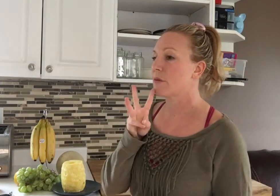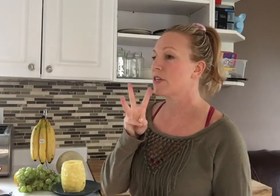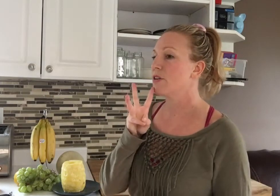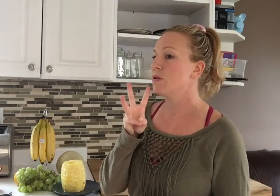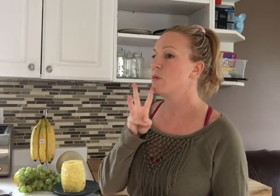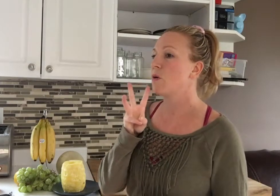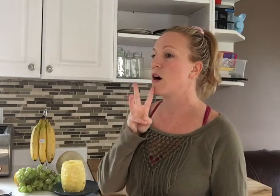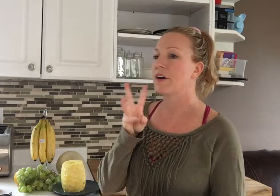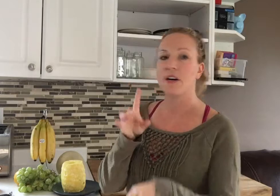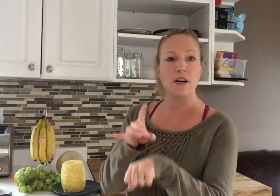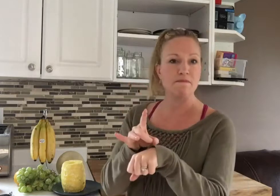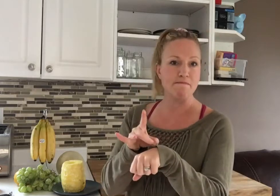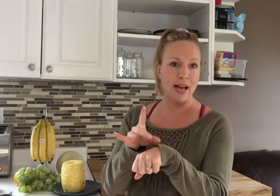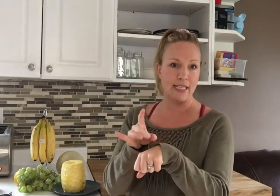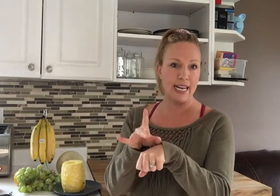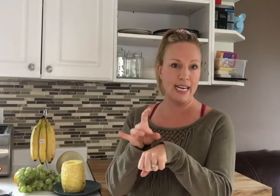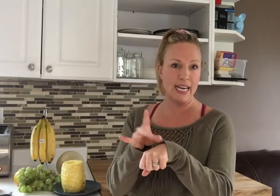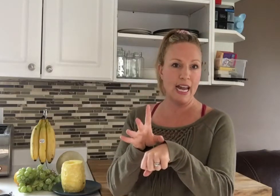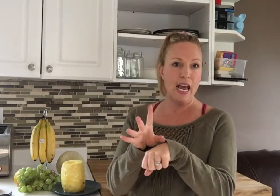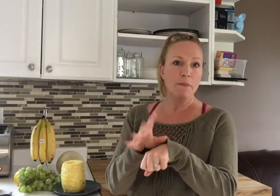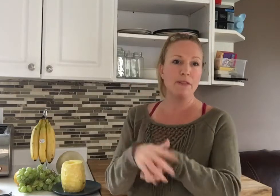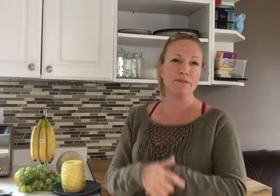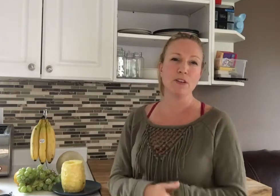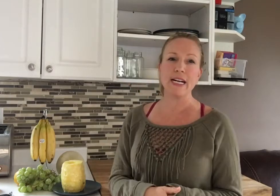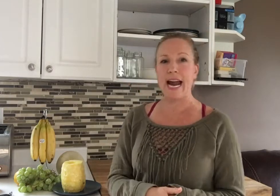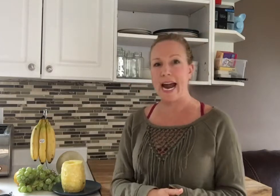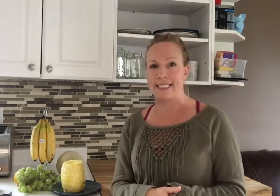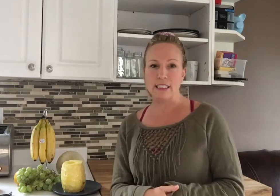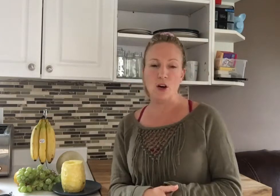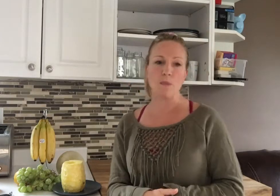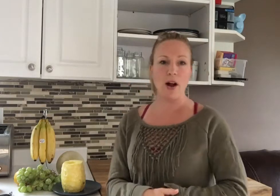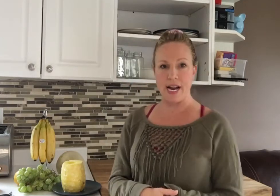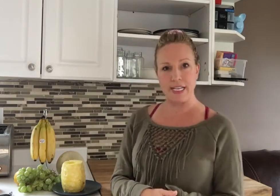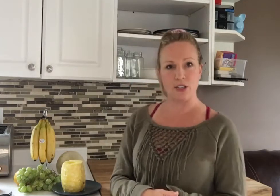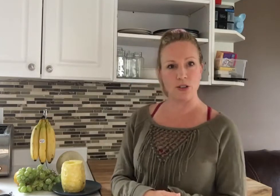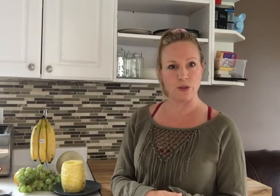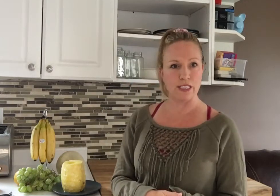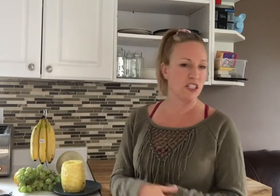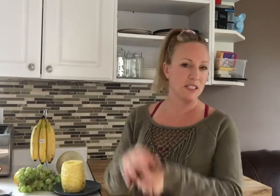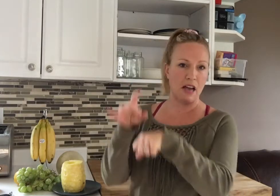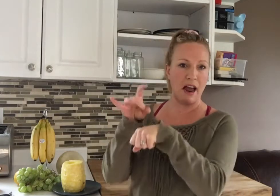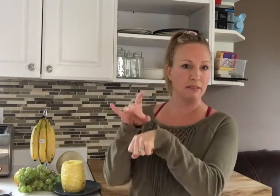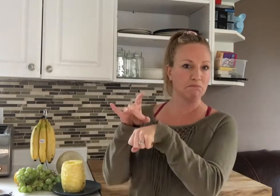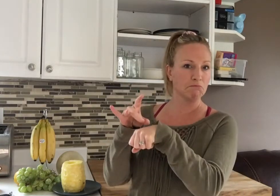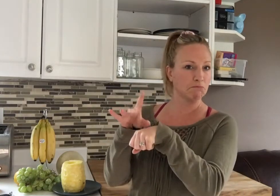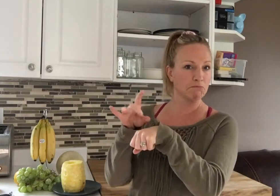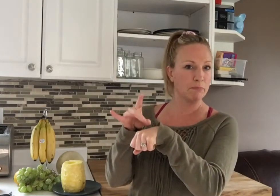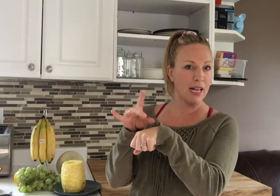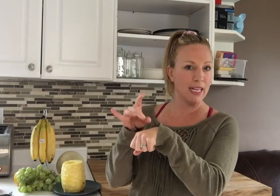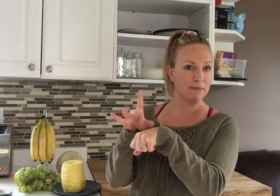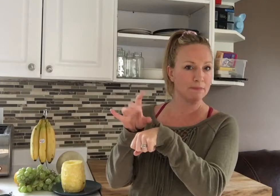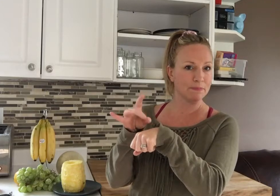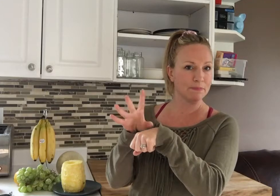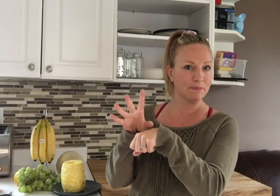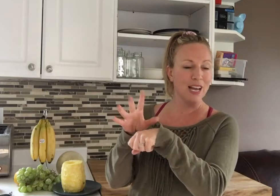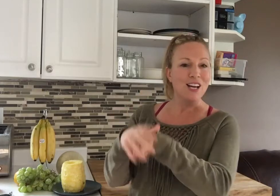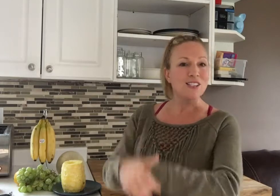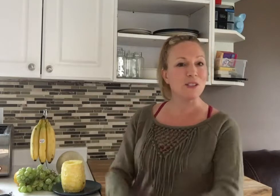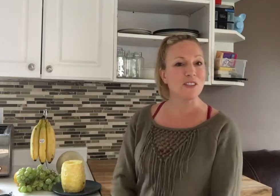W, watermelon. But for a cantaloupe or a honeydew, you can just sign melon. So if you